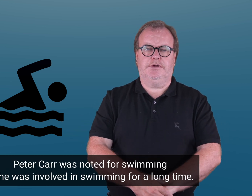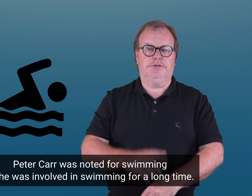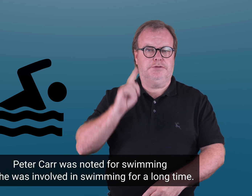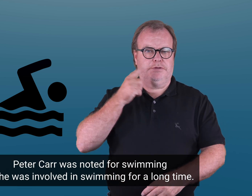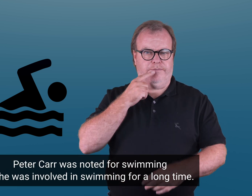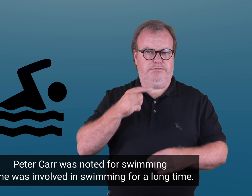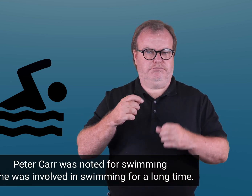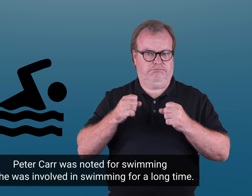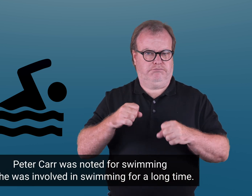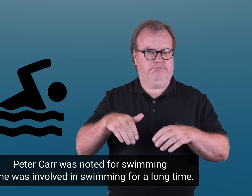Peter Carr was noted for swimming,